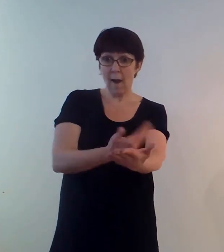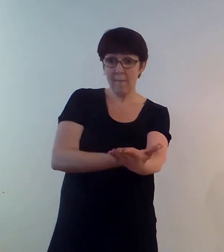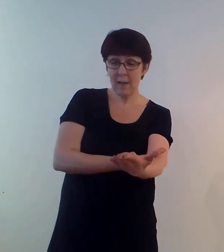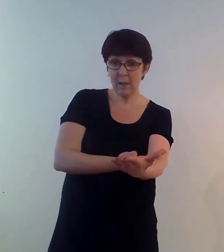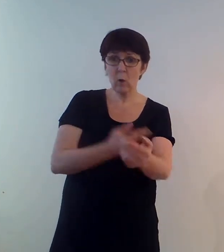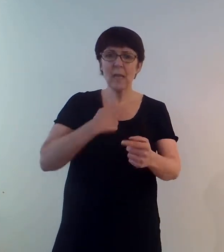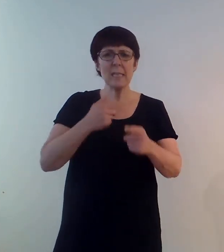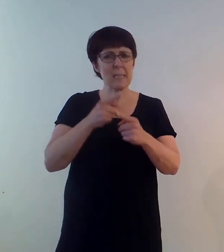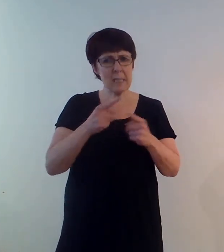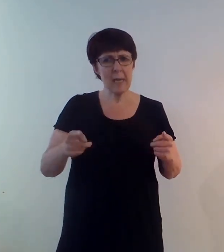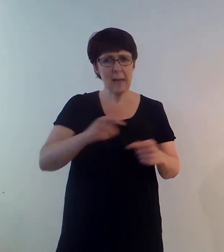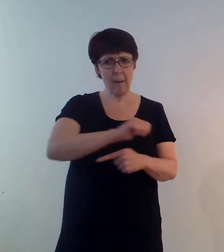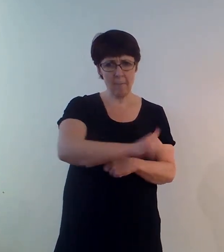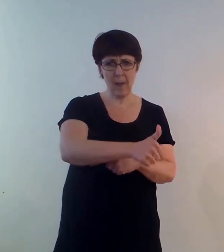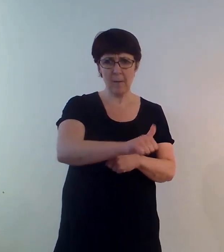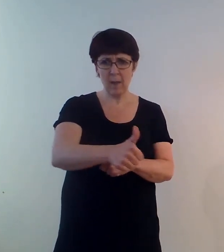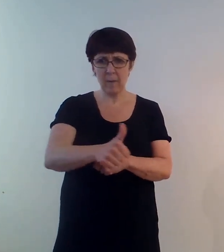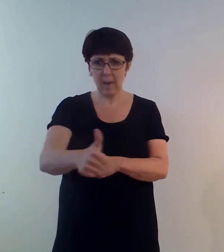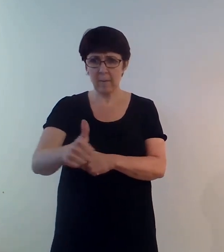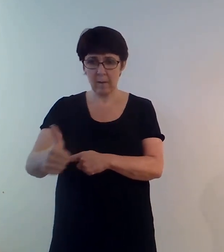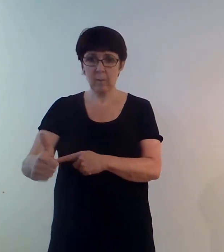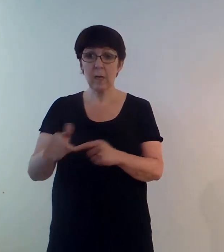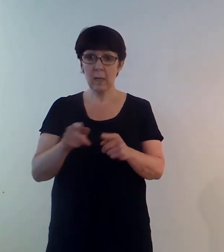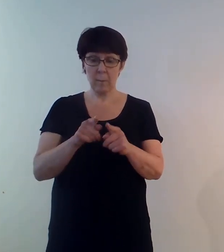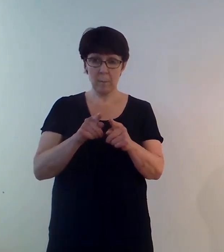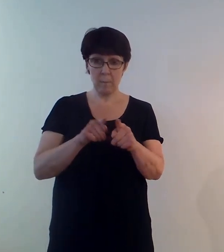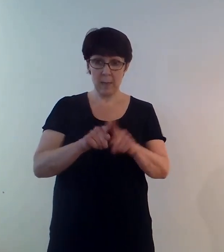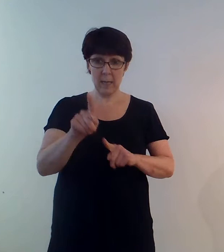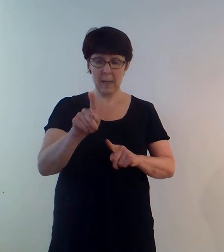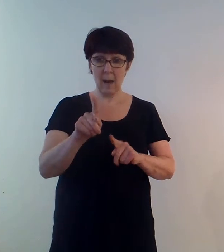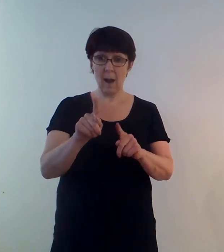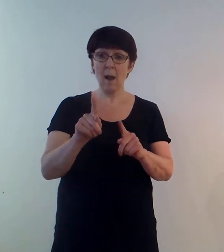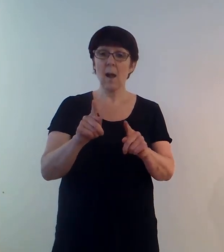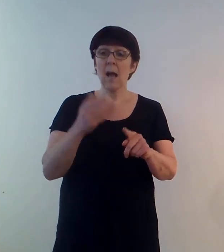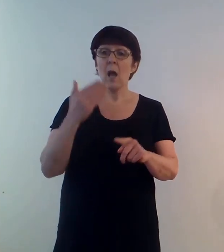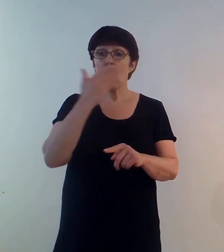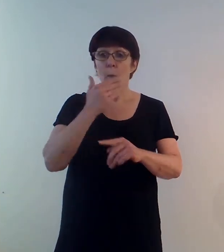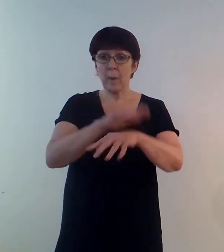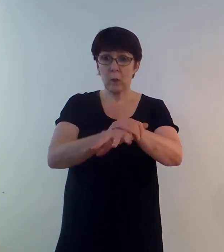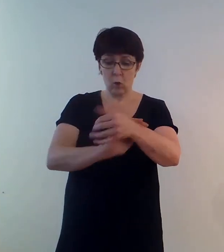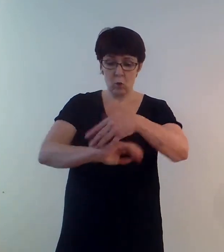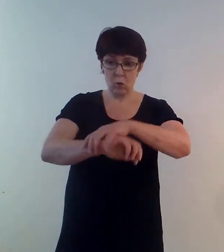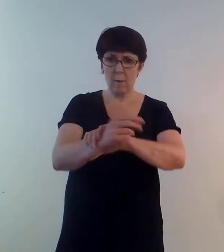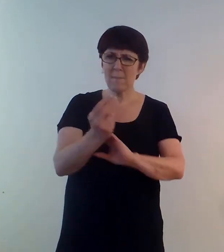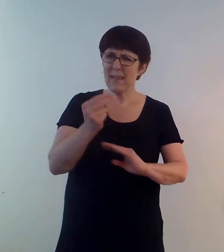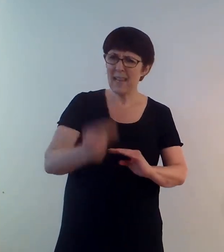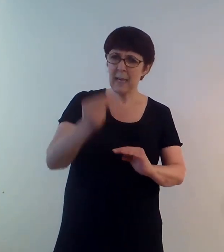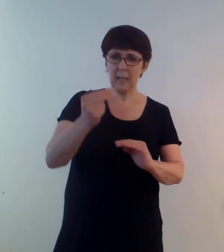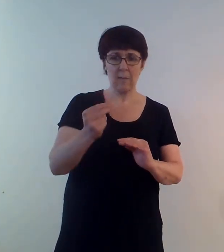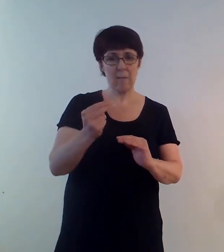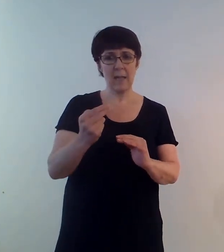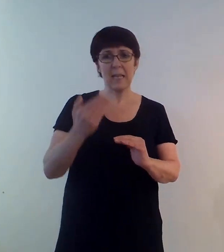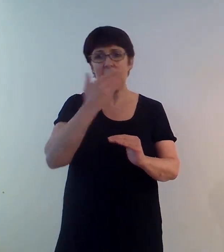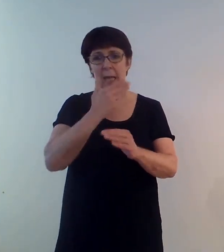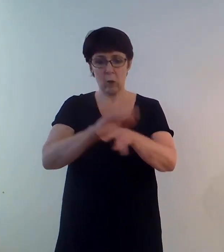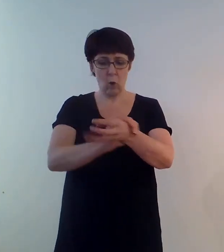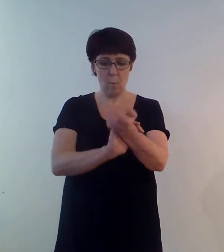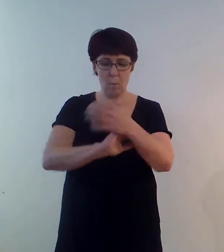each one. We're going to start off as well with a wrist warm-up. So guys, very important that we warm up the wrists when doing a handstand. It's going to be putting a